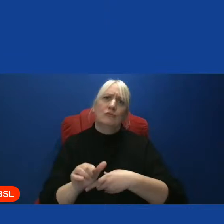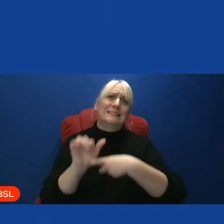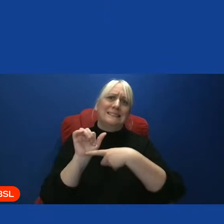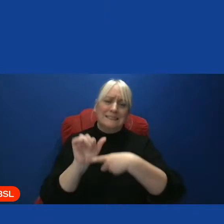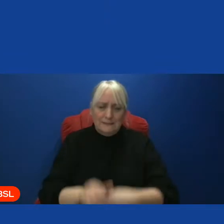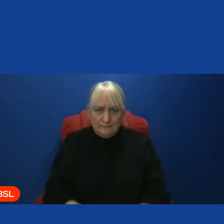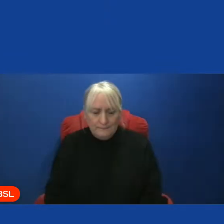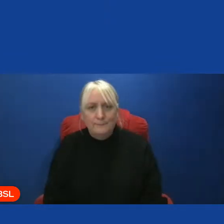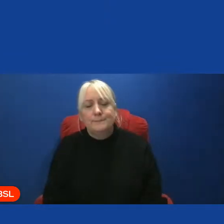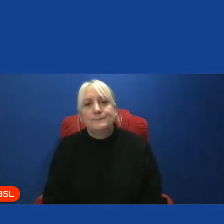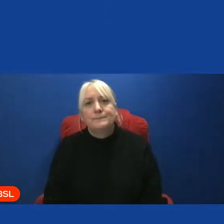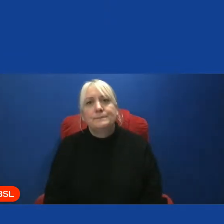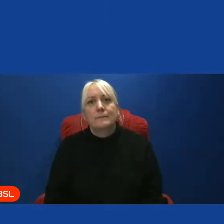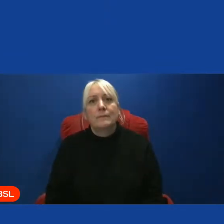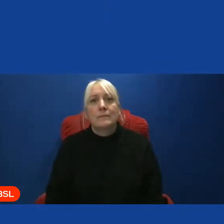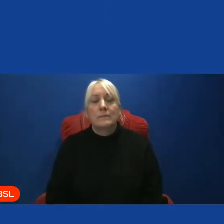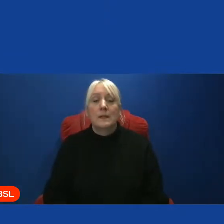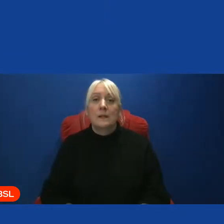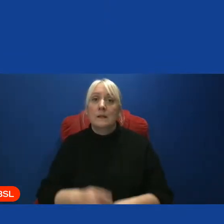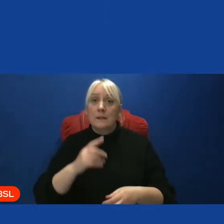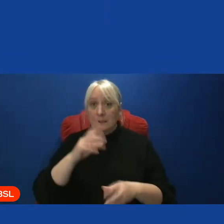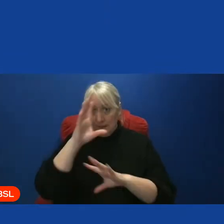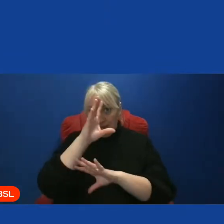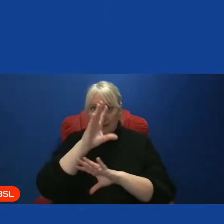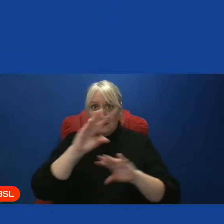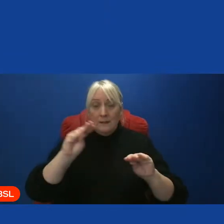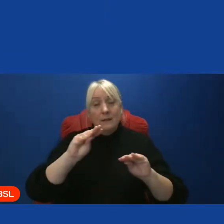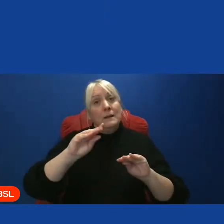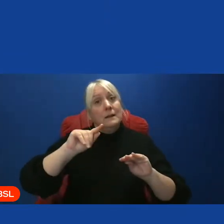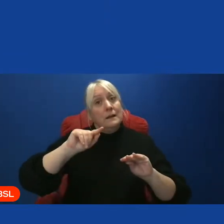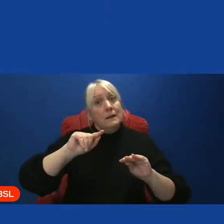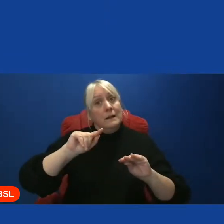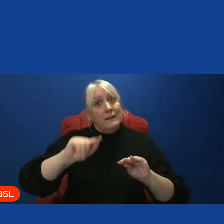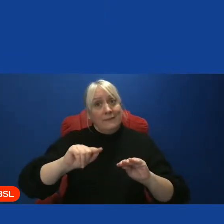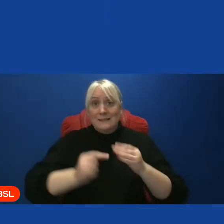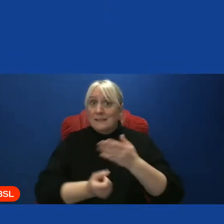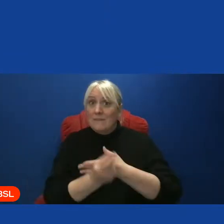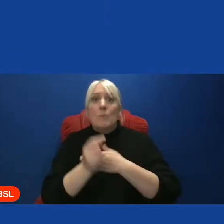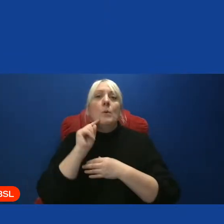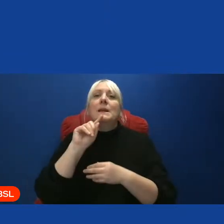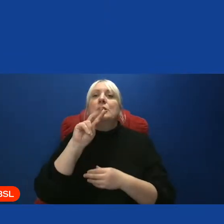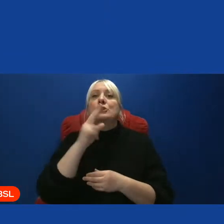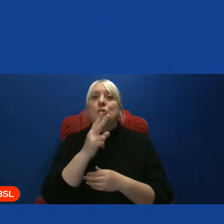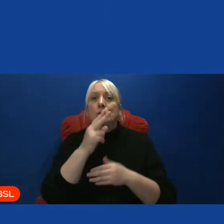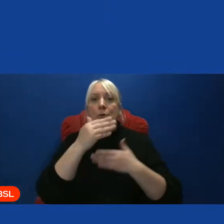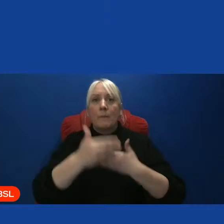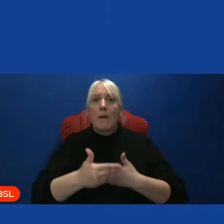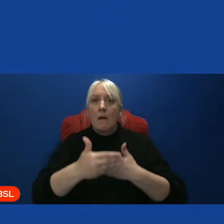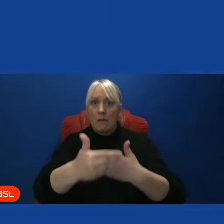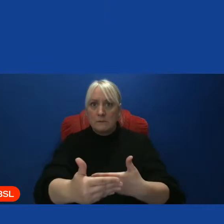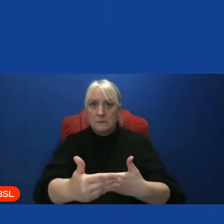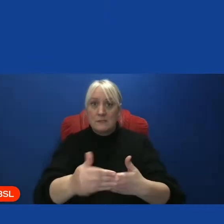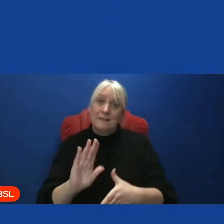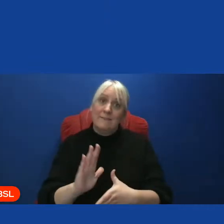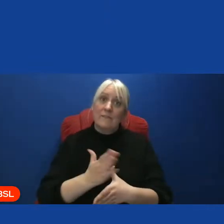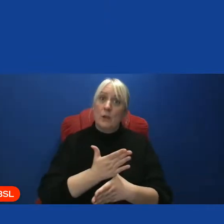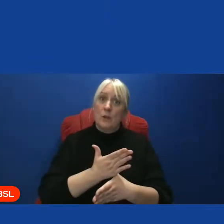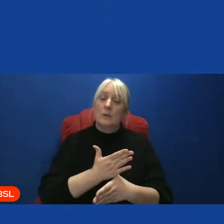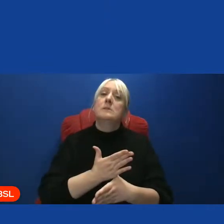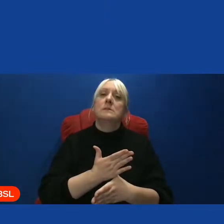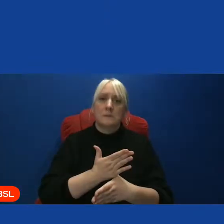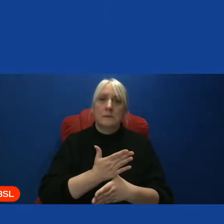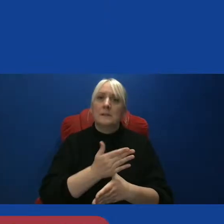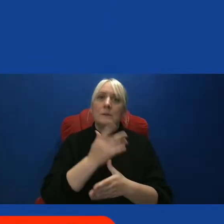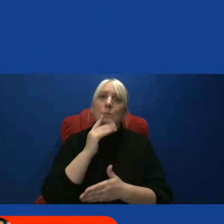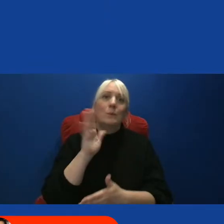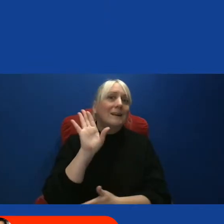way of introduction, tonight's event is going to be in two parts. The first part is a rally where we're going to be hearing,